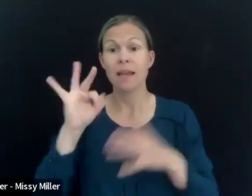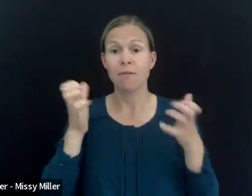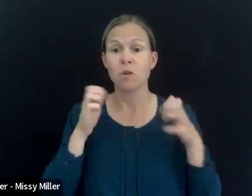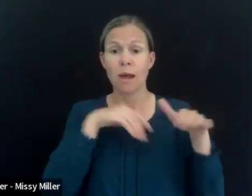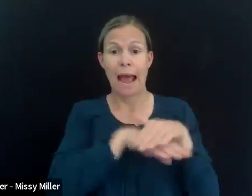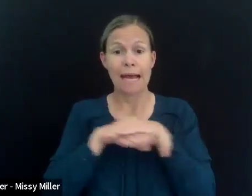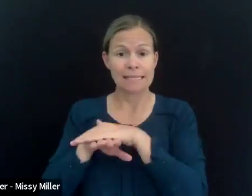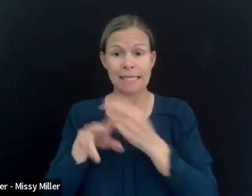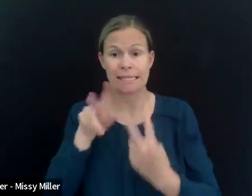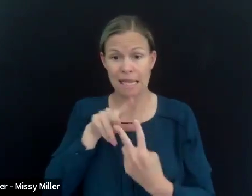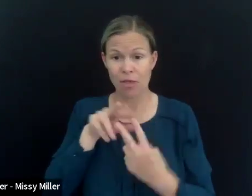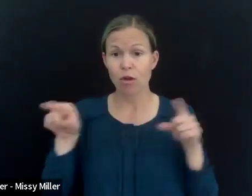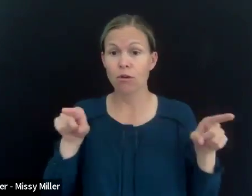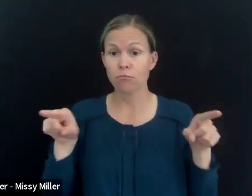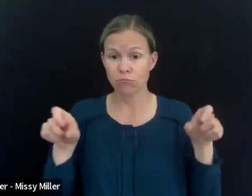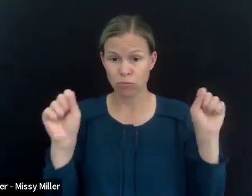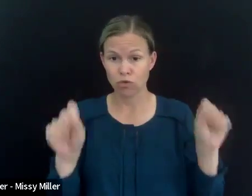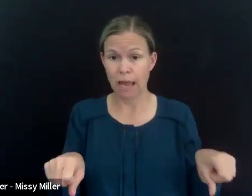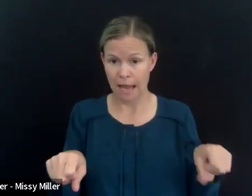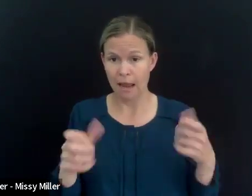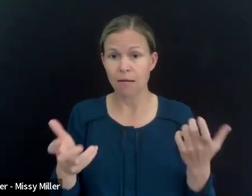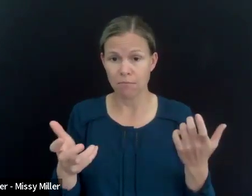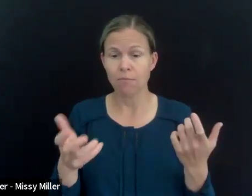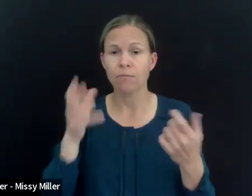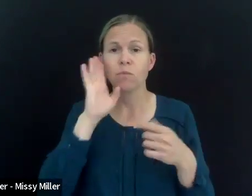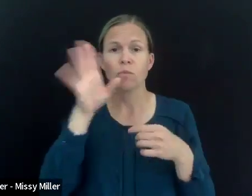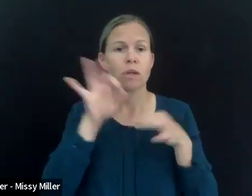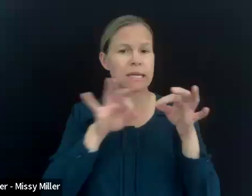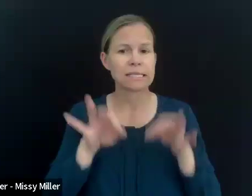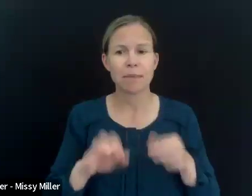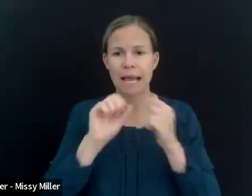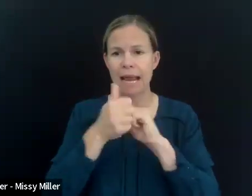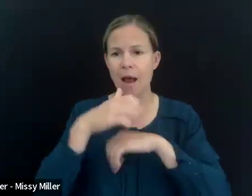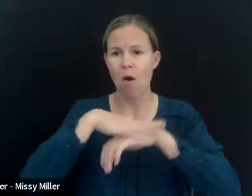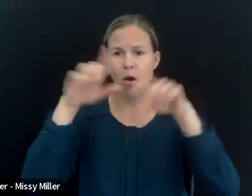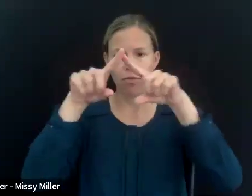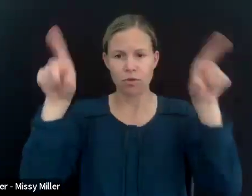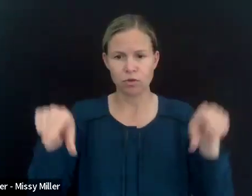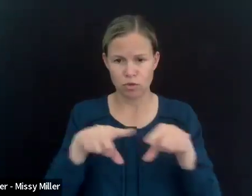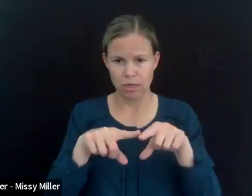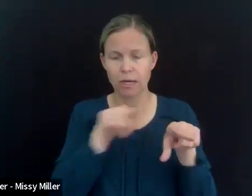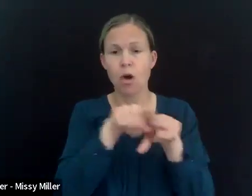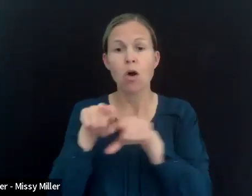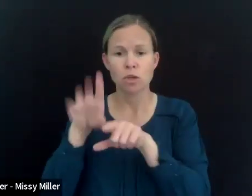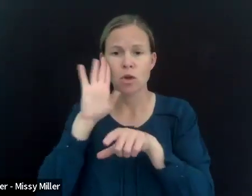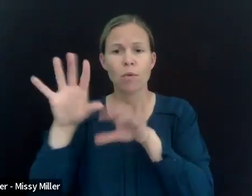those interpretation functions, the instructions are on your screen. We will also drop them in the